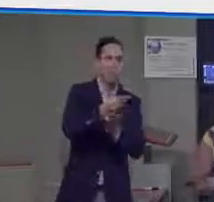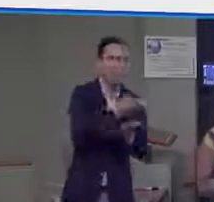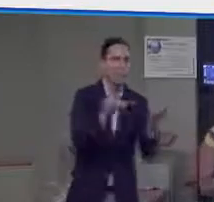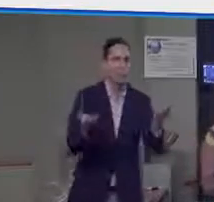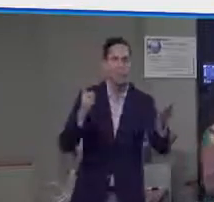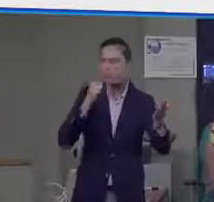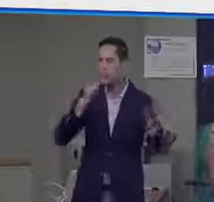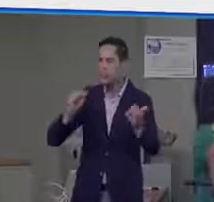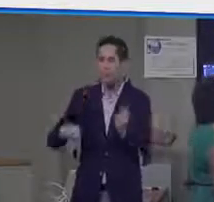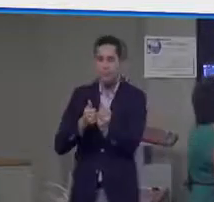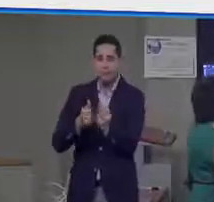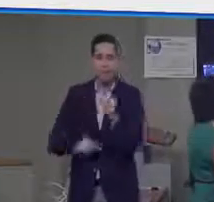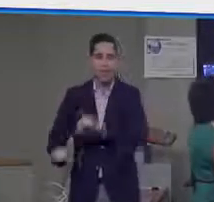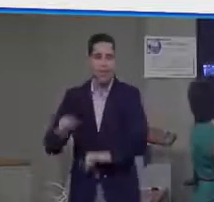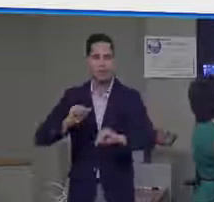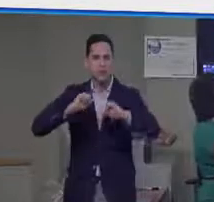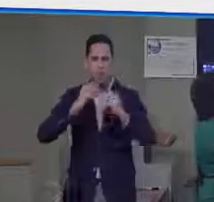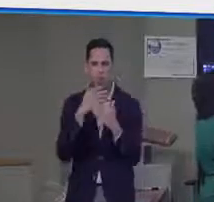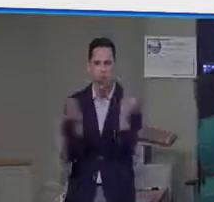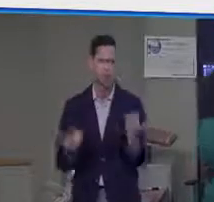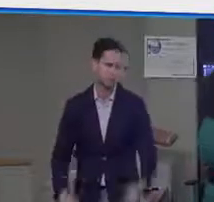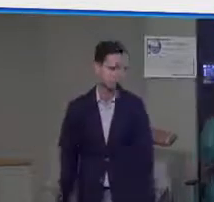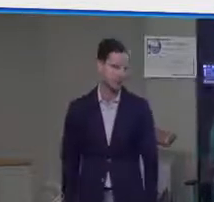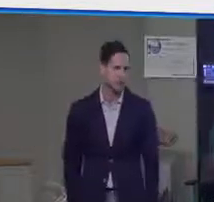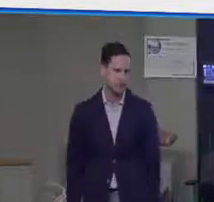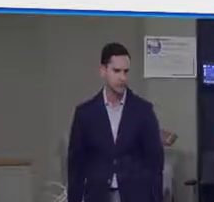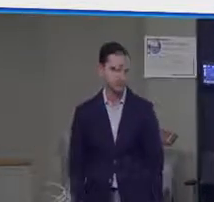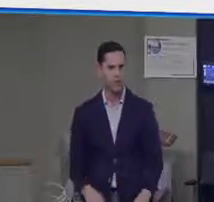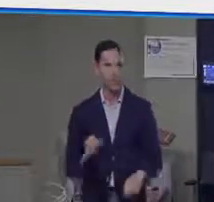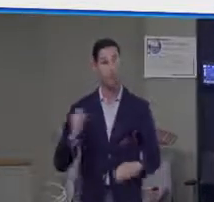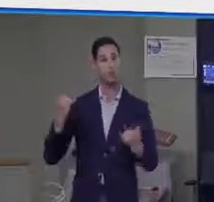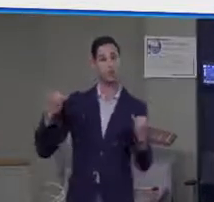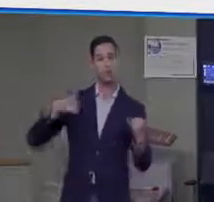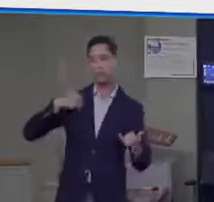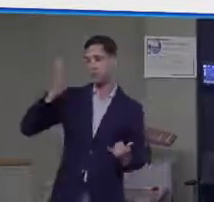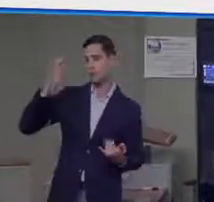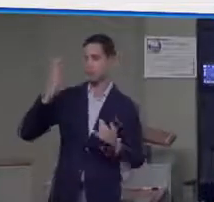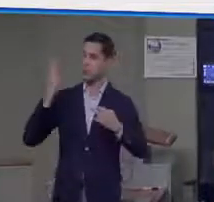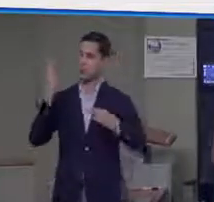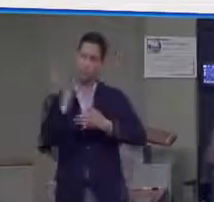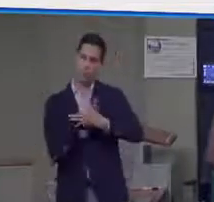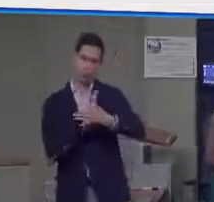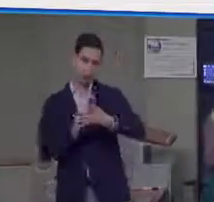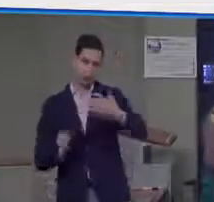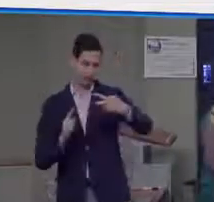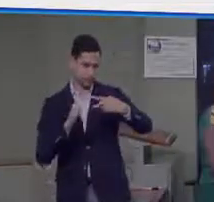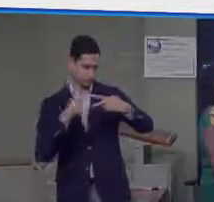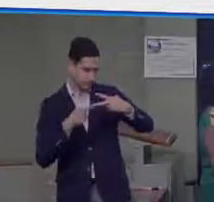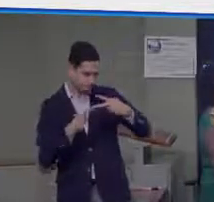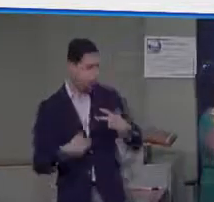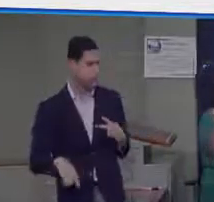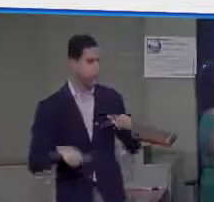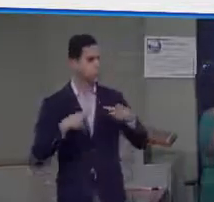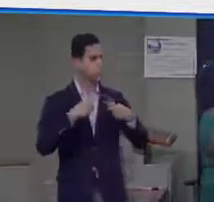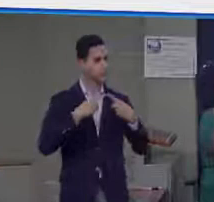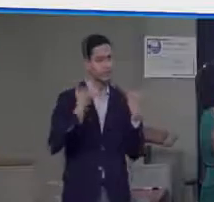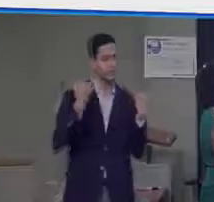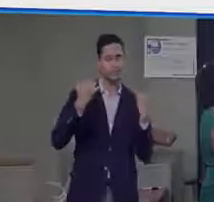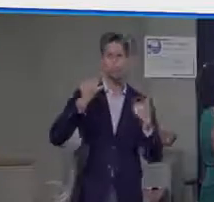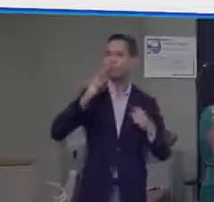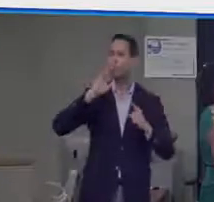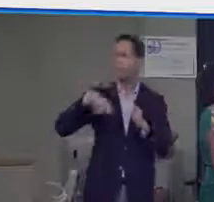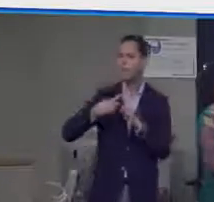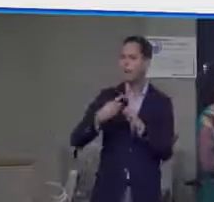enough. by the science. So the talk we're going to give you today is in 2 parts. Part 1 is Exploring Life in Pasture's Quadrant,